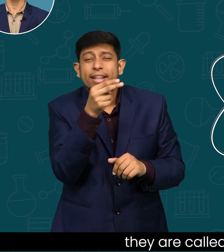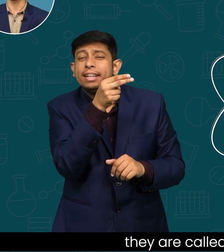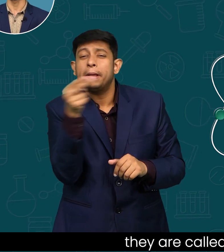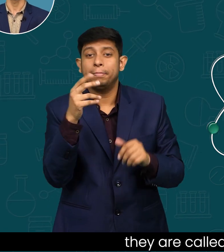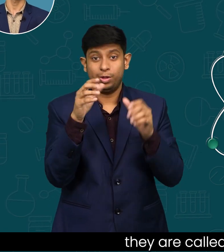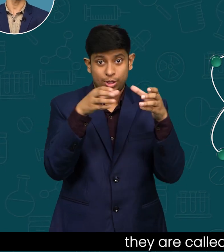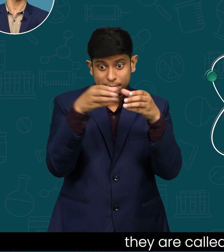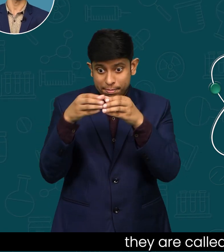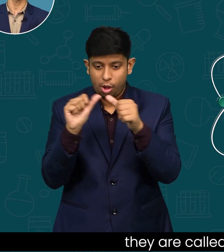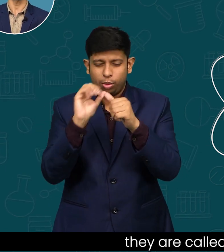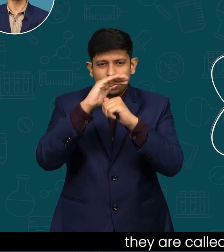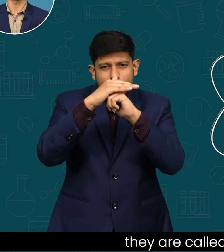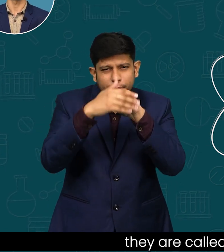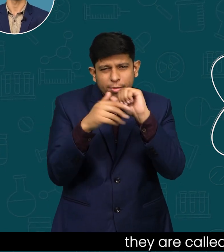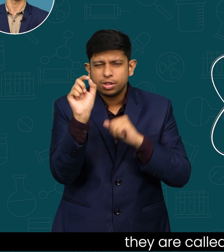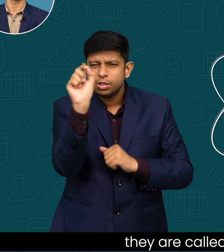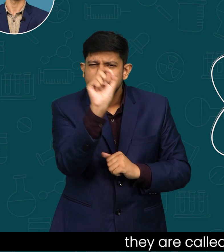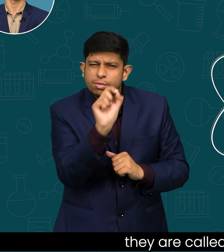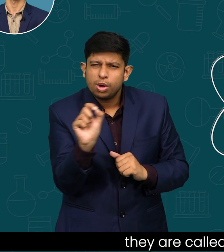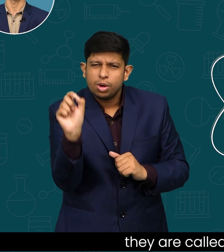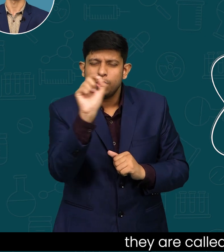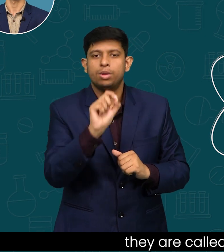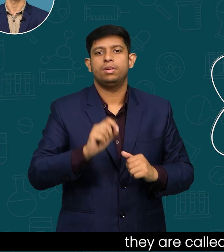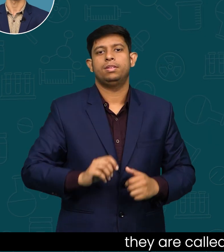they are called subatomic particles.